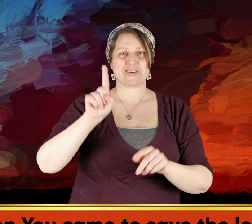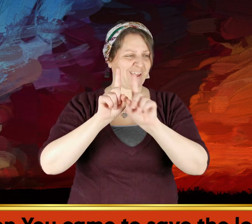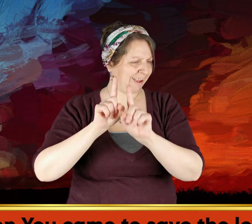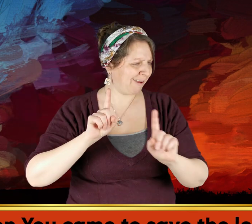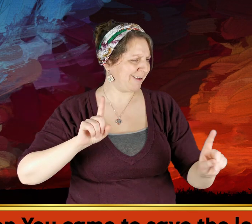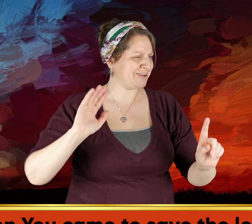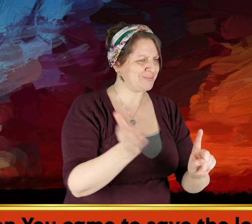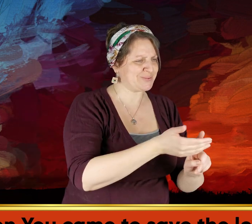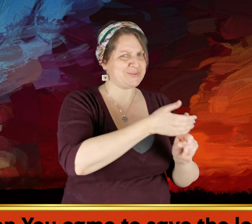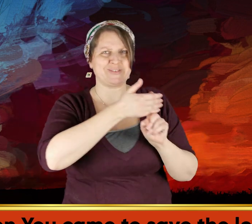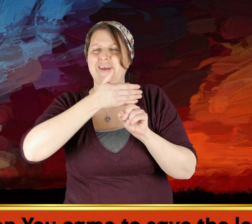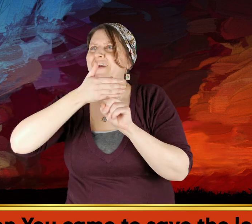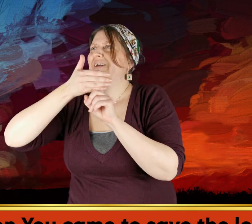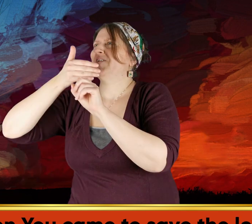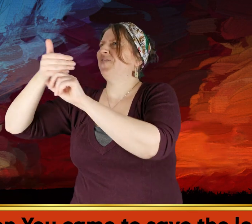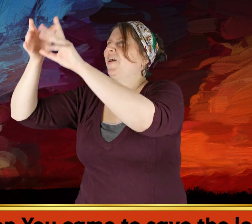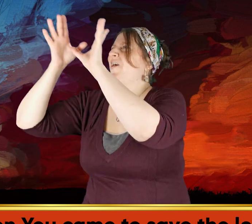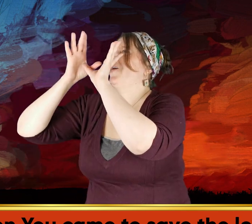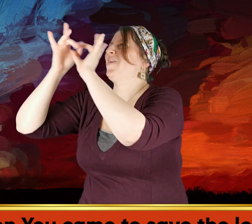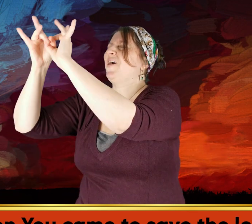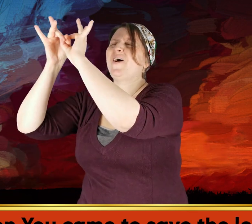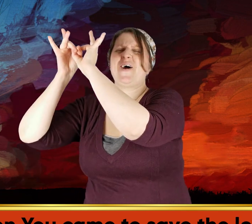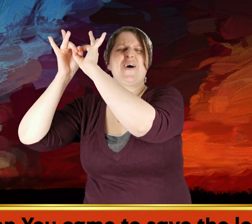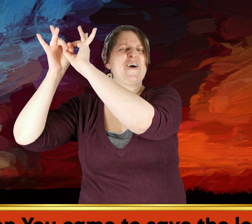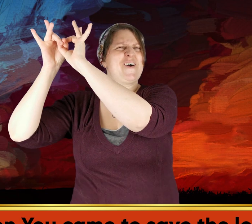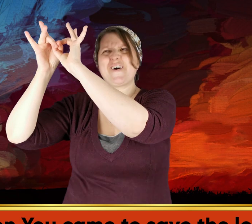came To save the lost